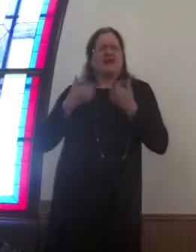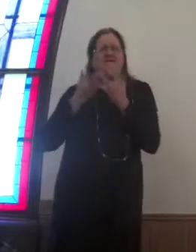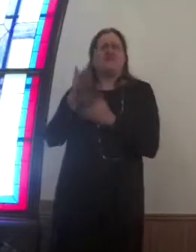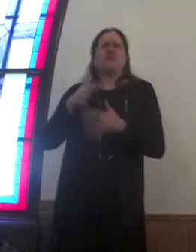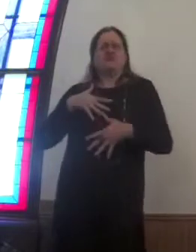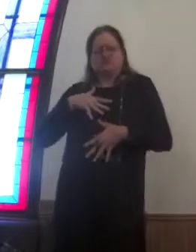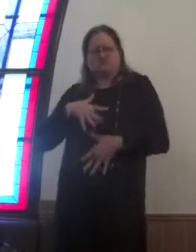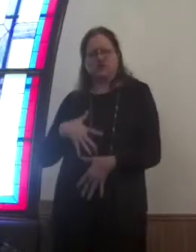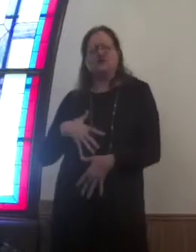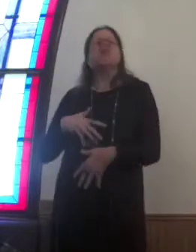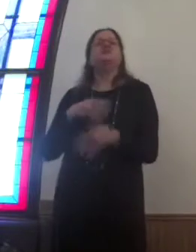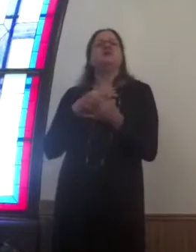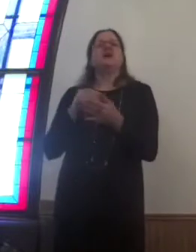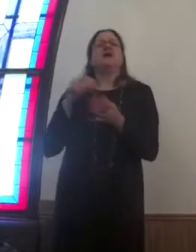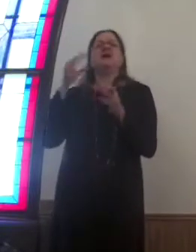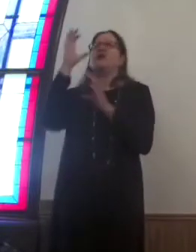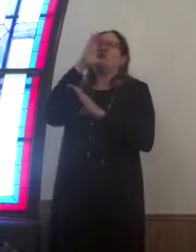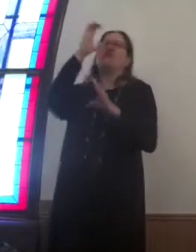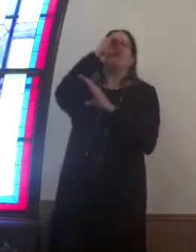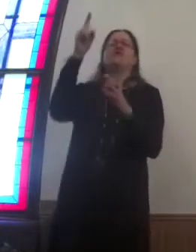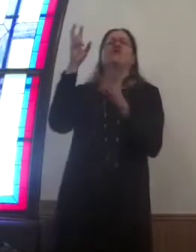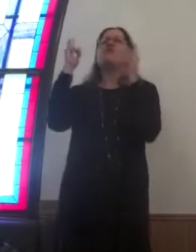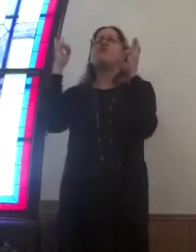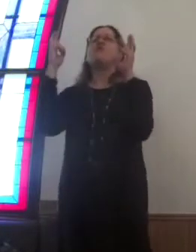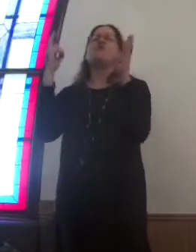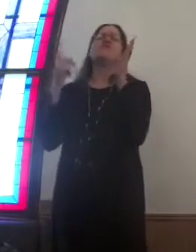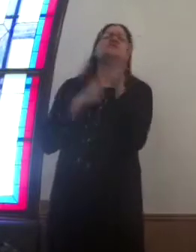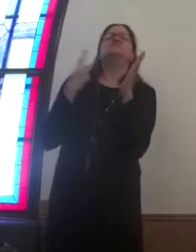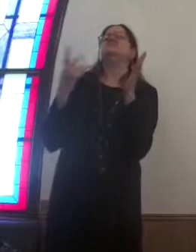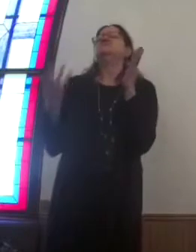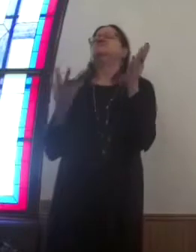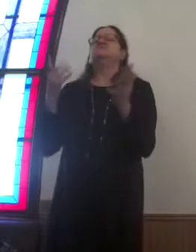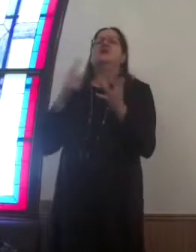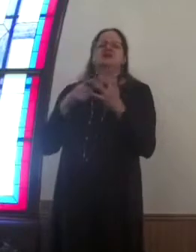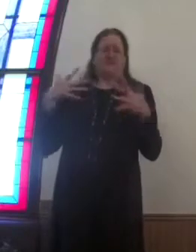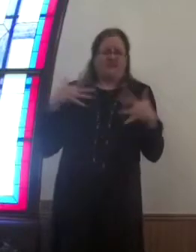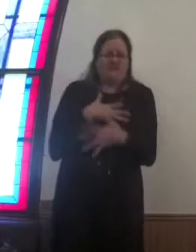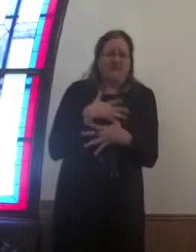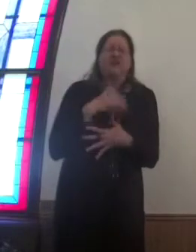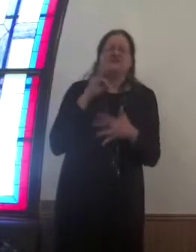and to find reasons for hope. To overcome our fears of